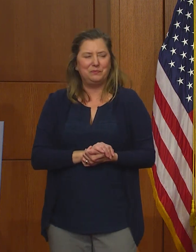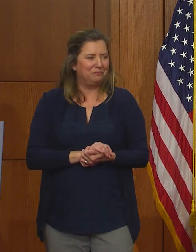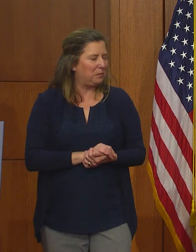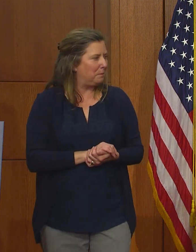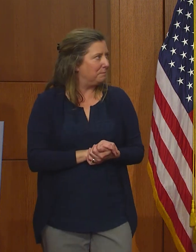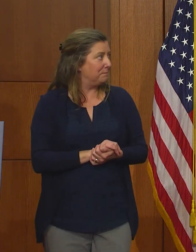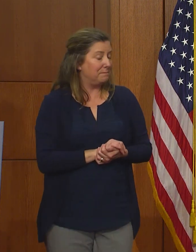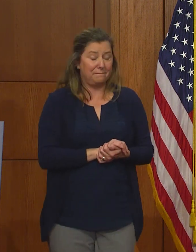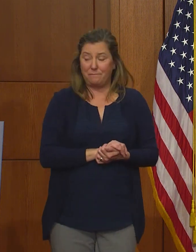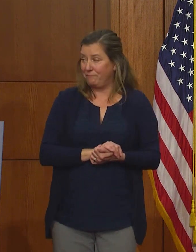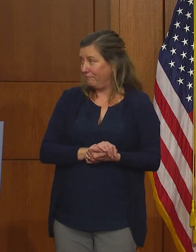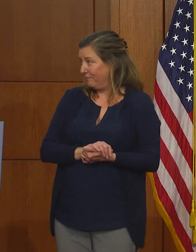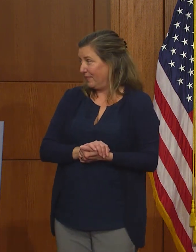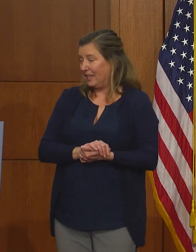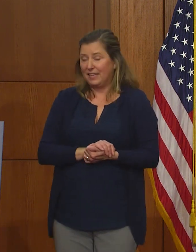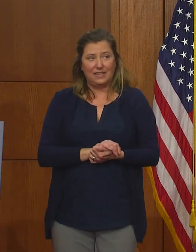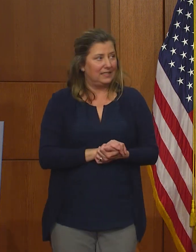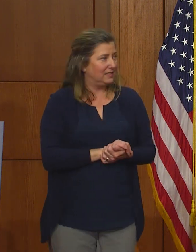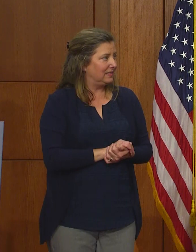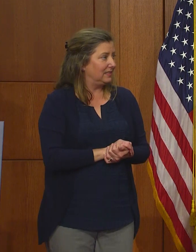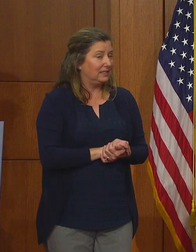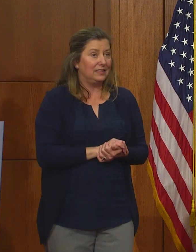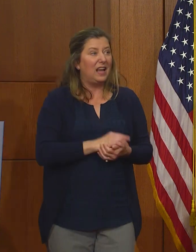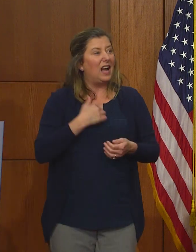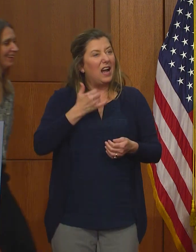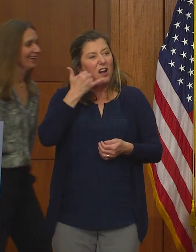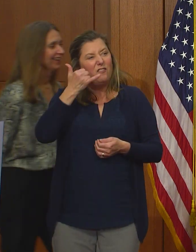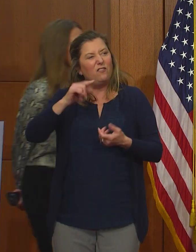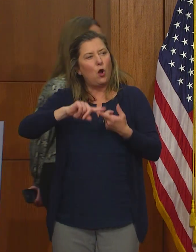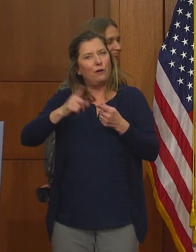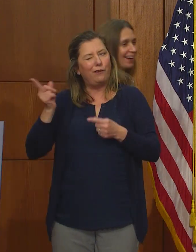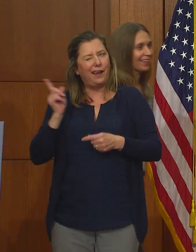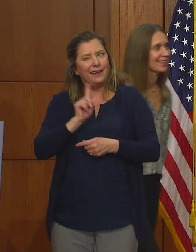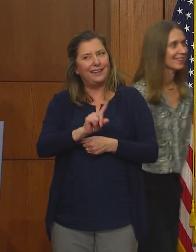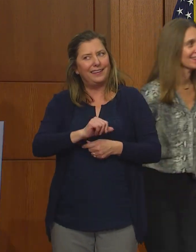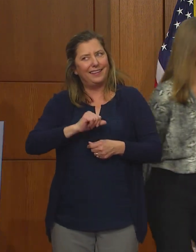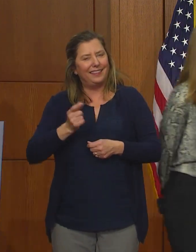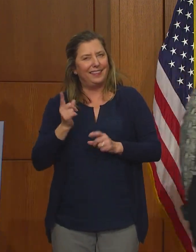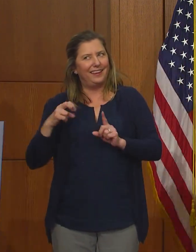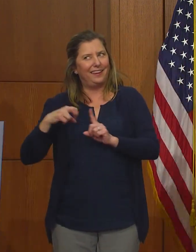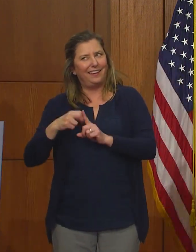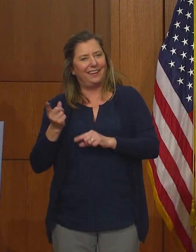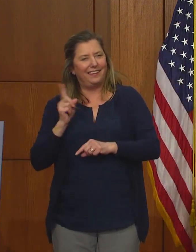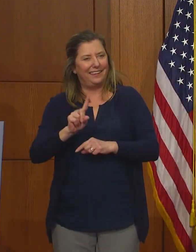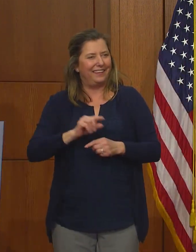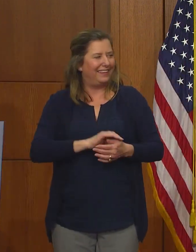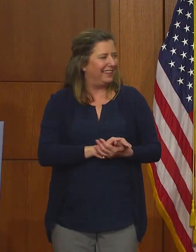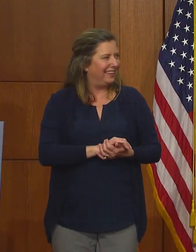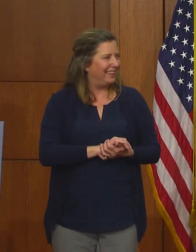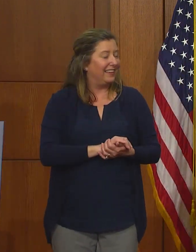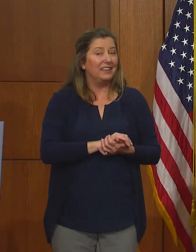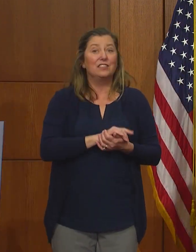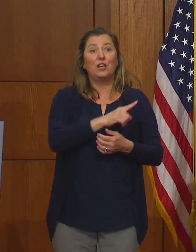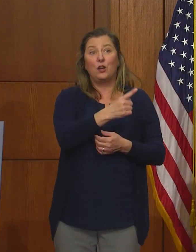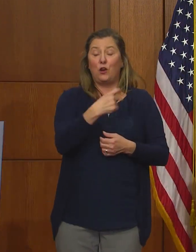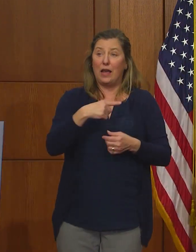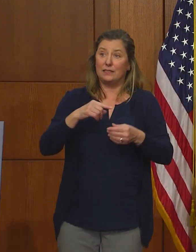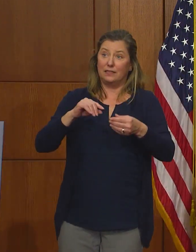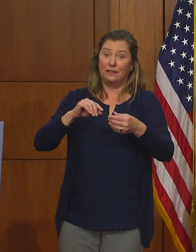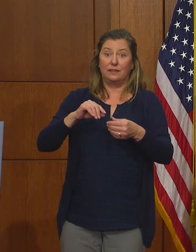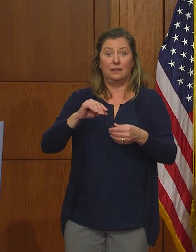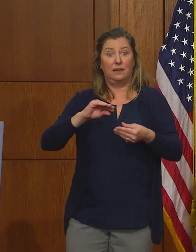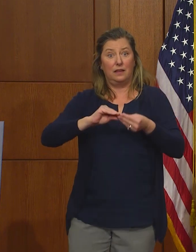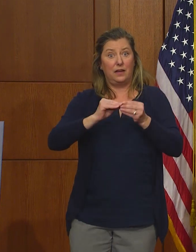Or actually, I'm going to phone a friend. How about that? All right. Yeah, is the increase in